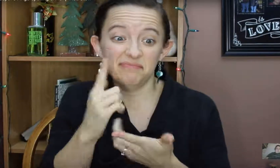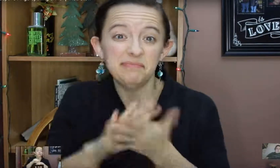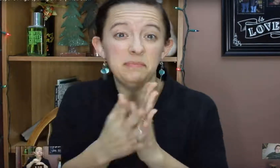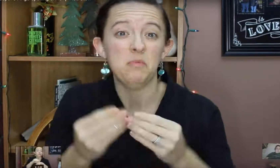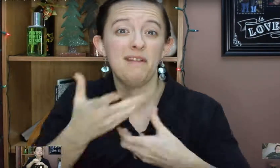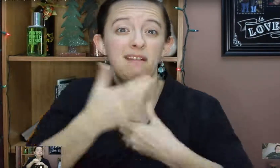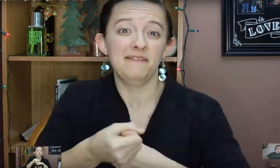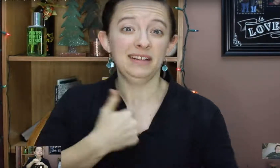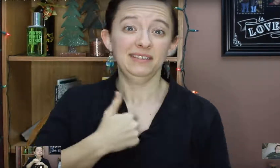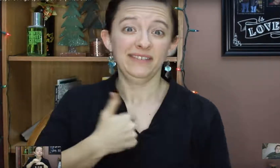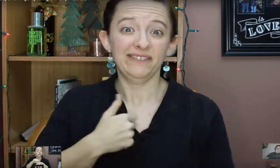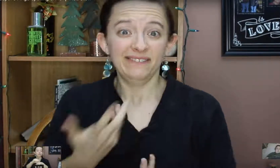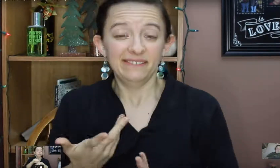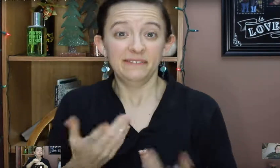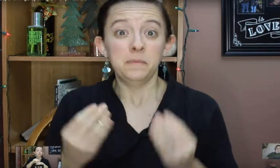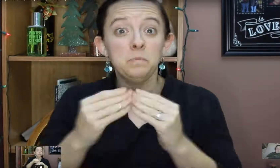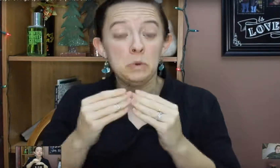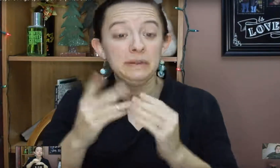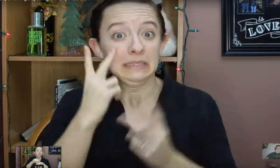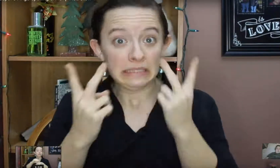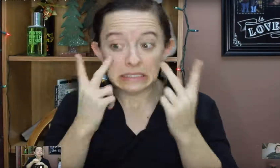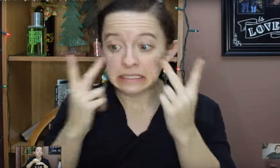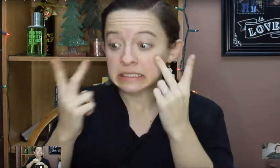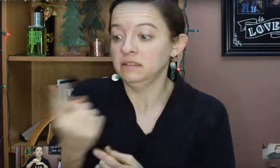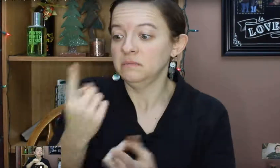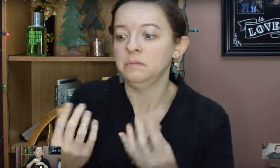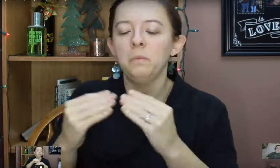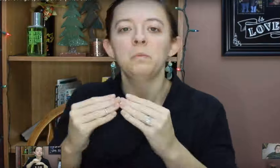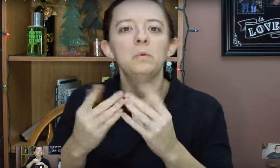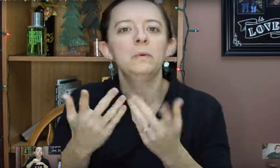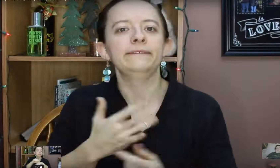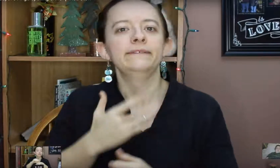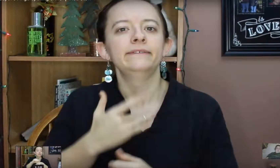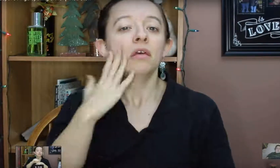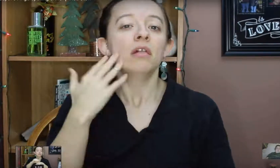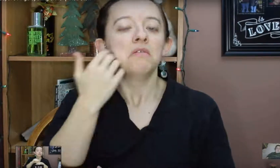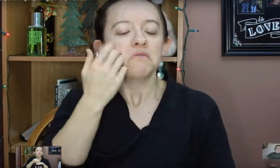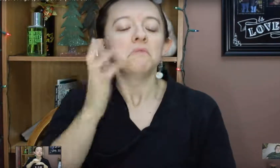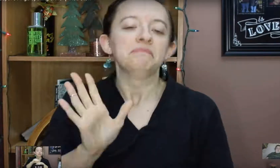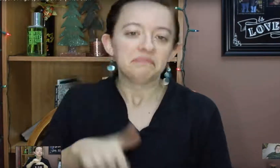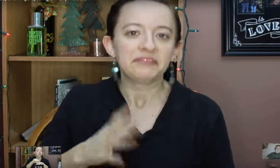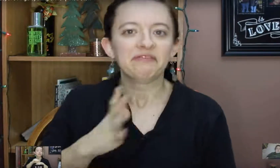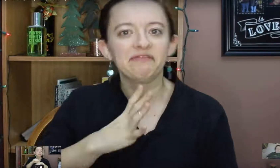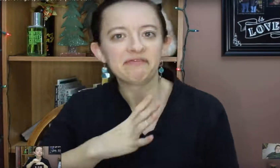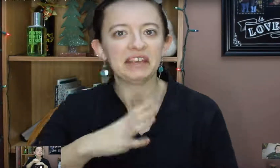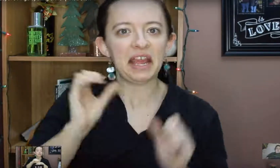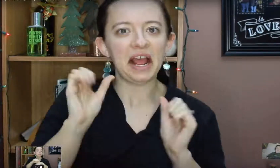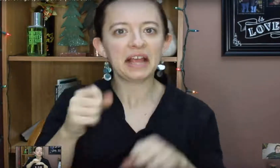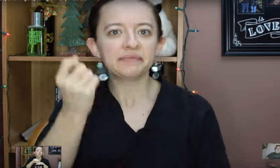And that's right, you might become more self-confident, more visual for things, and you'll feel more